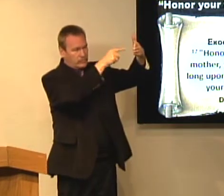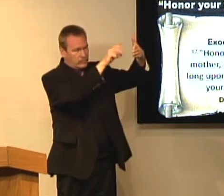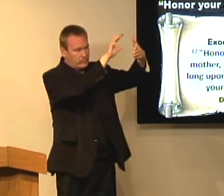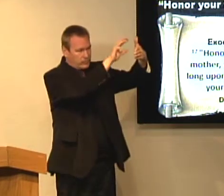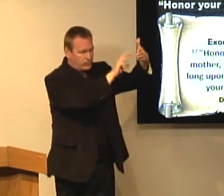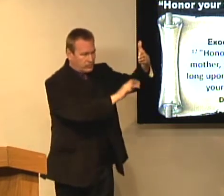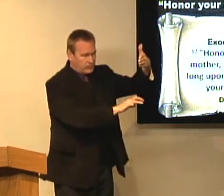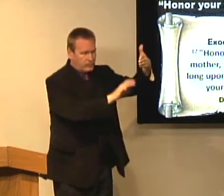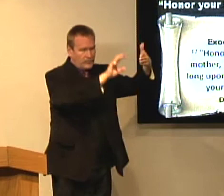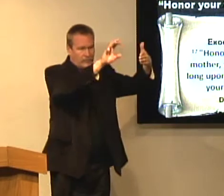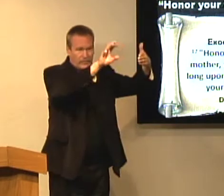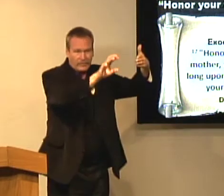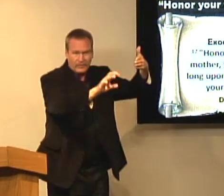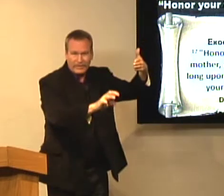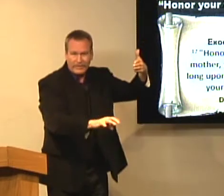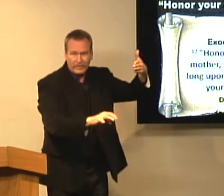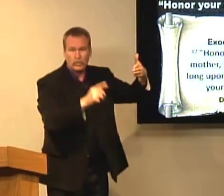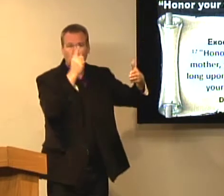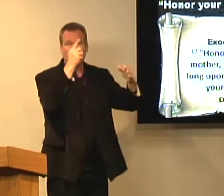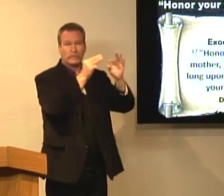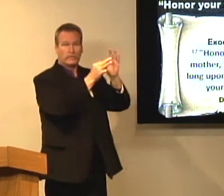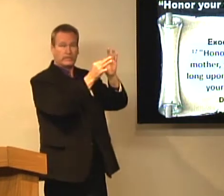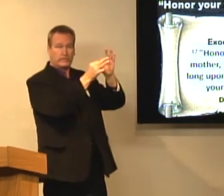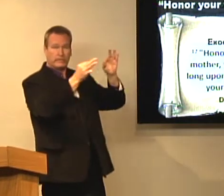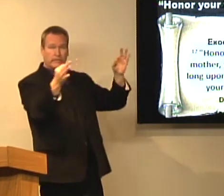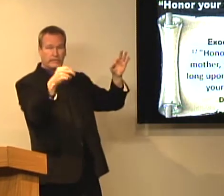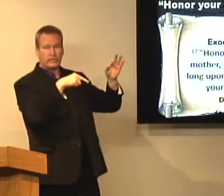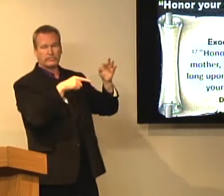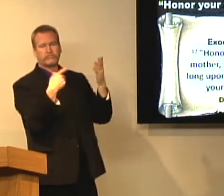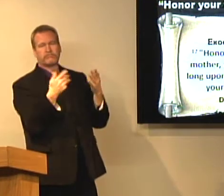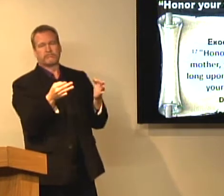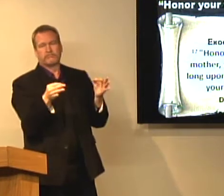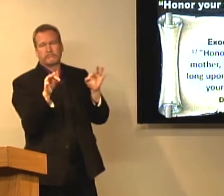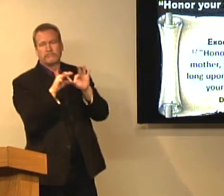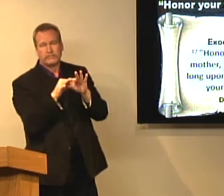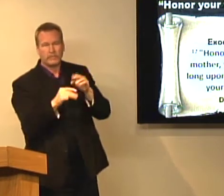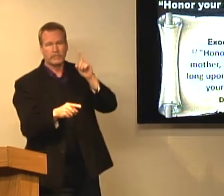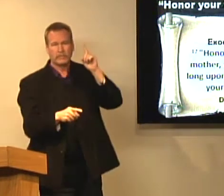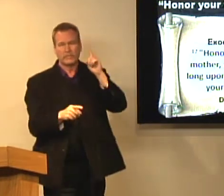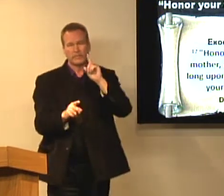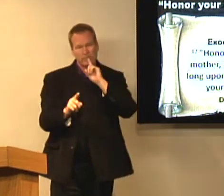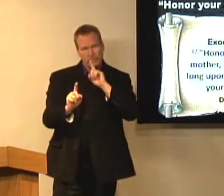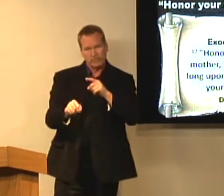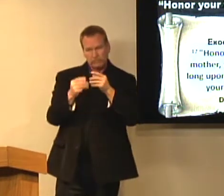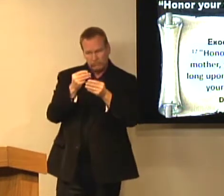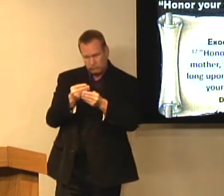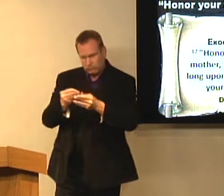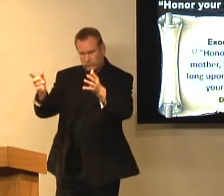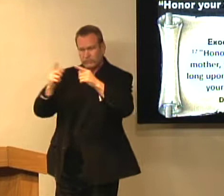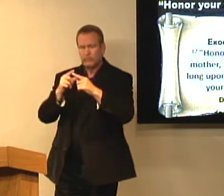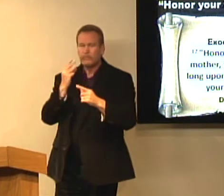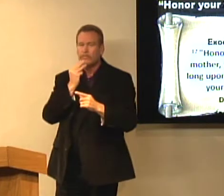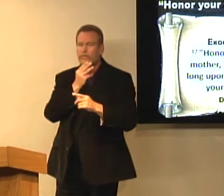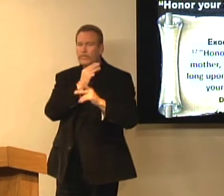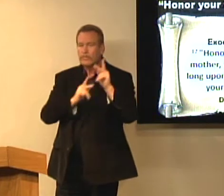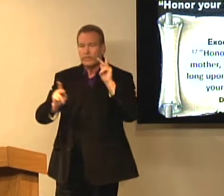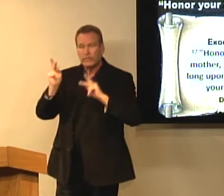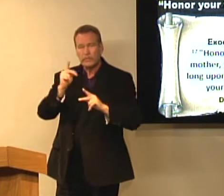used his finger to write in tablets of stone the 10 Commandments. These were God's commands to the children